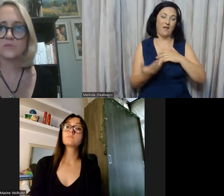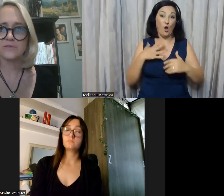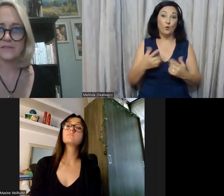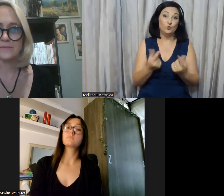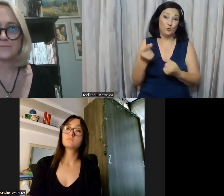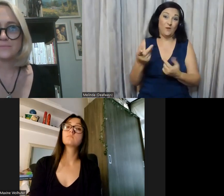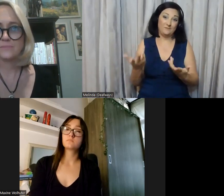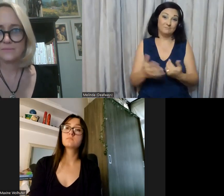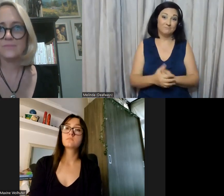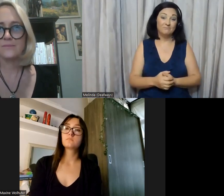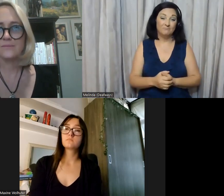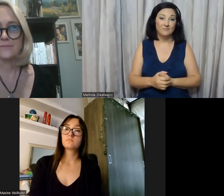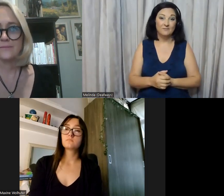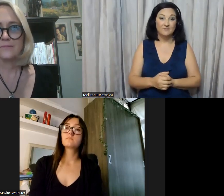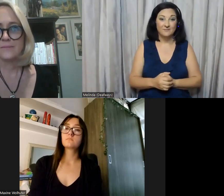that.